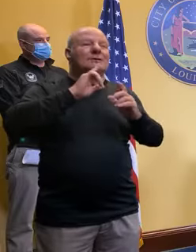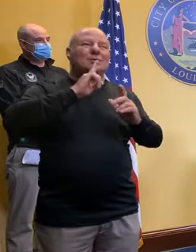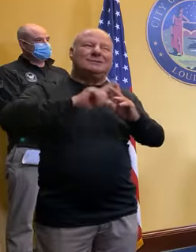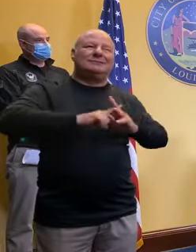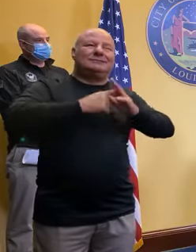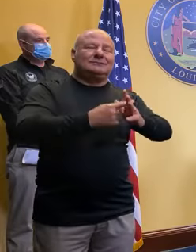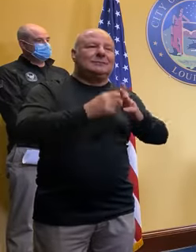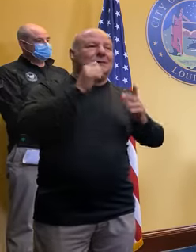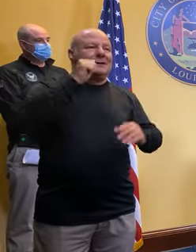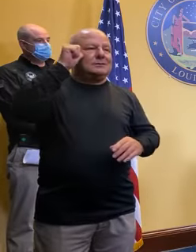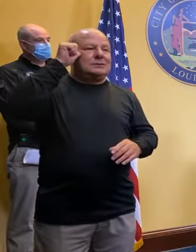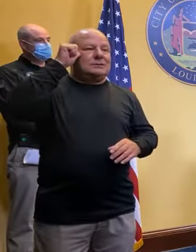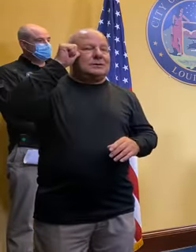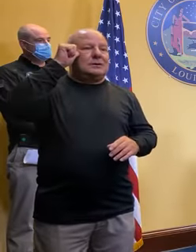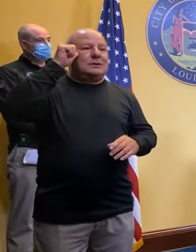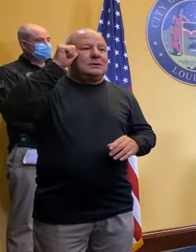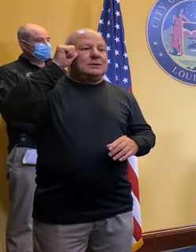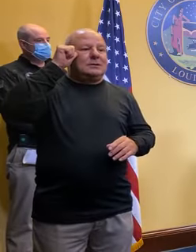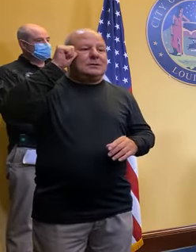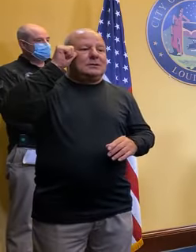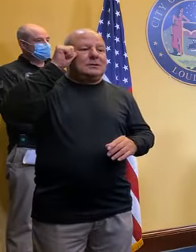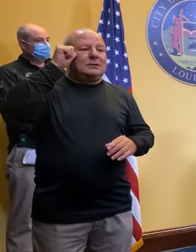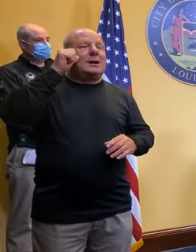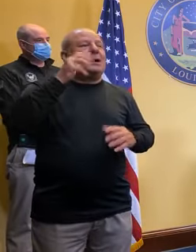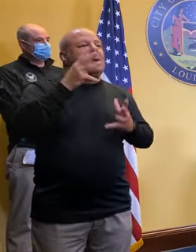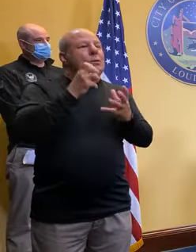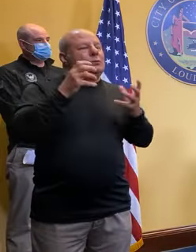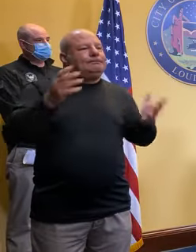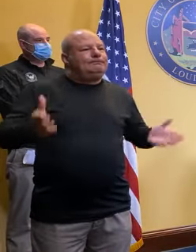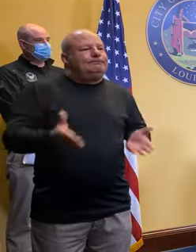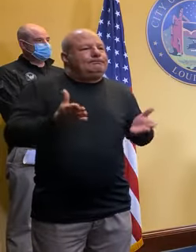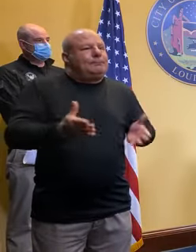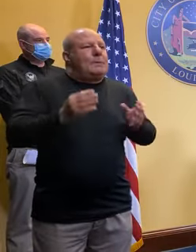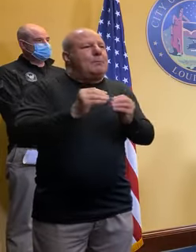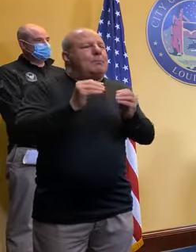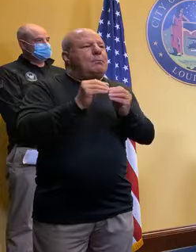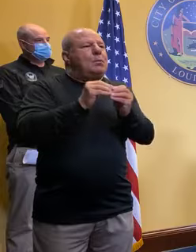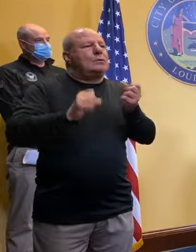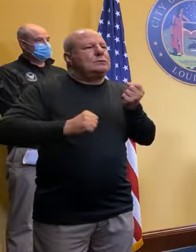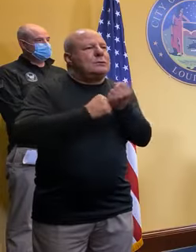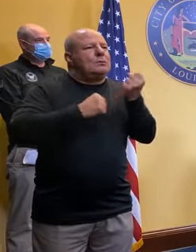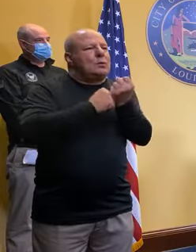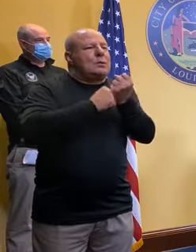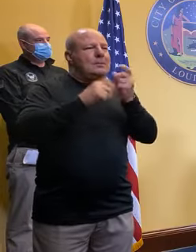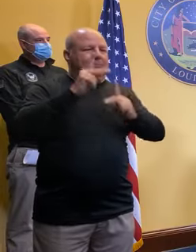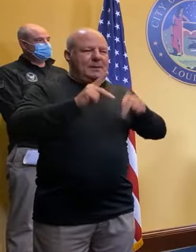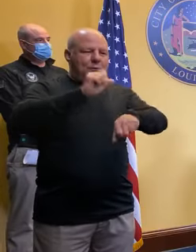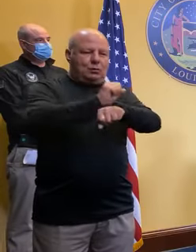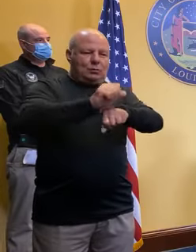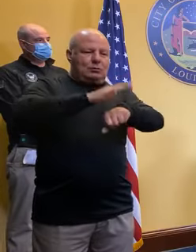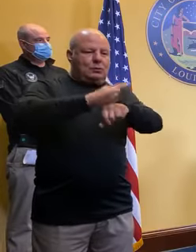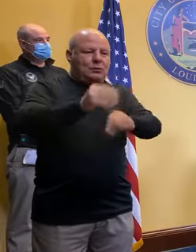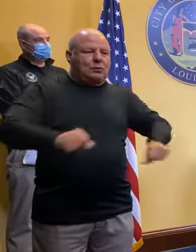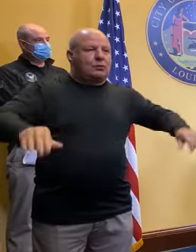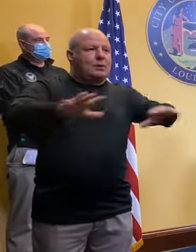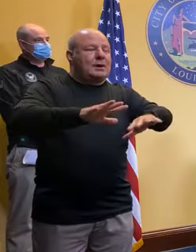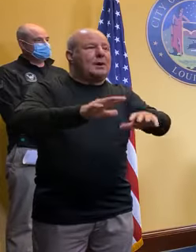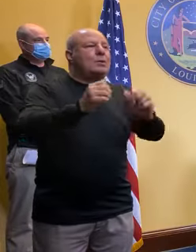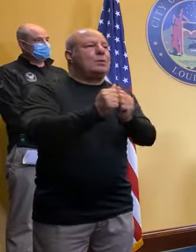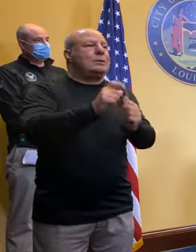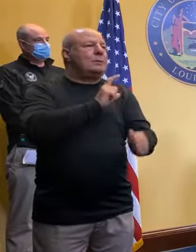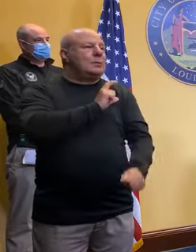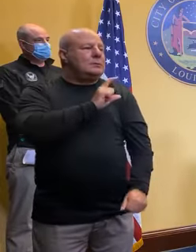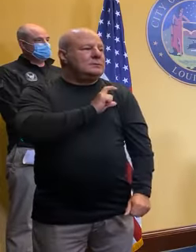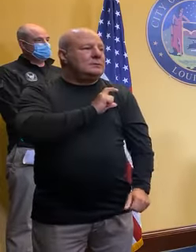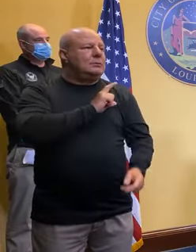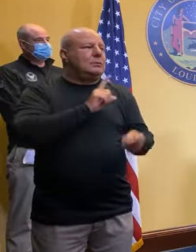yesterday, wanted to push for more support and boots on the ground as it relates to the New Orleans Police